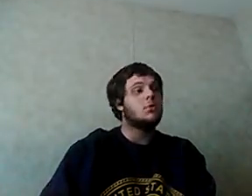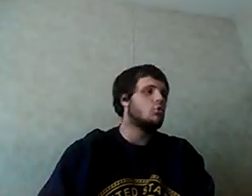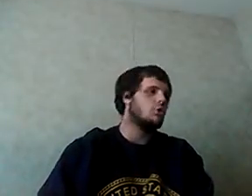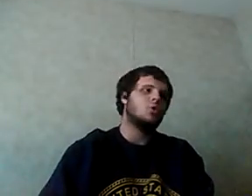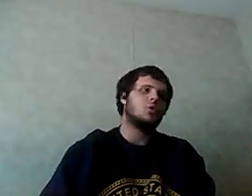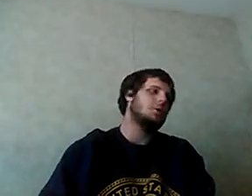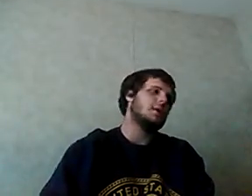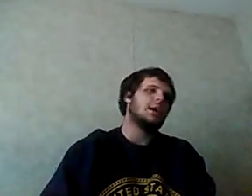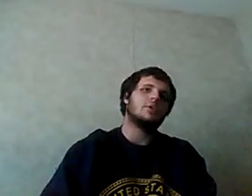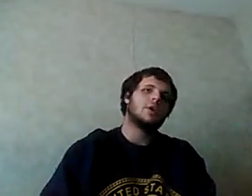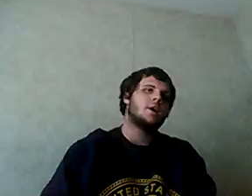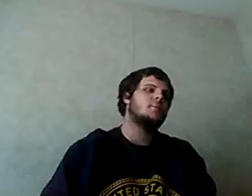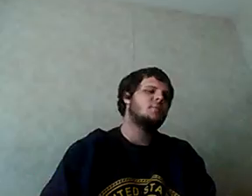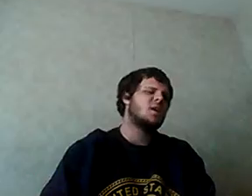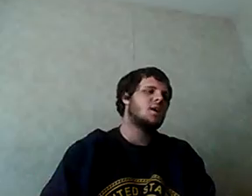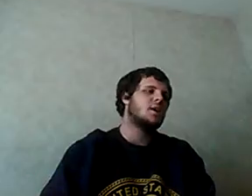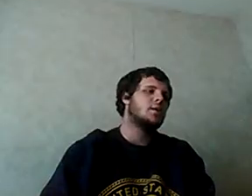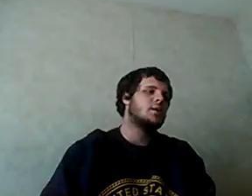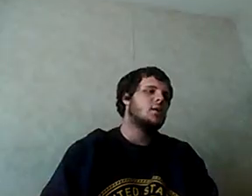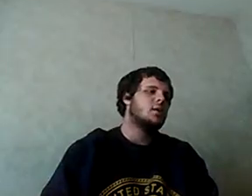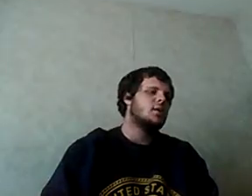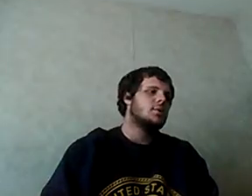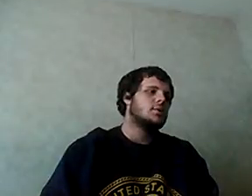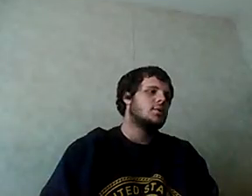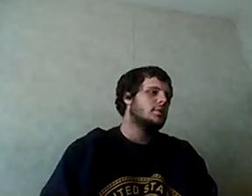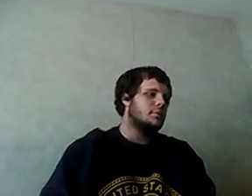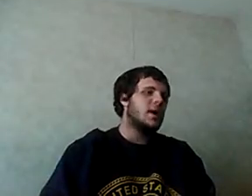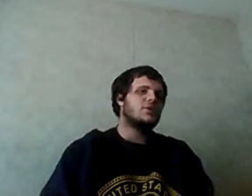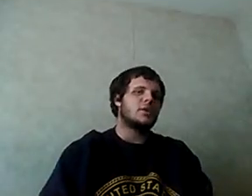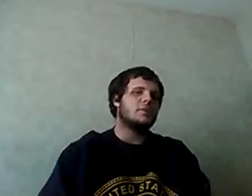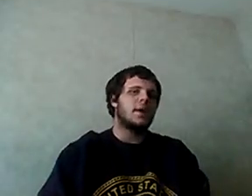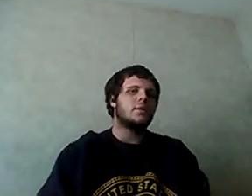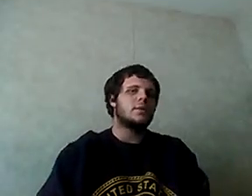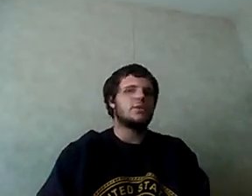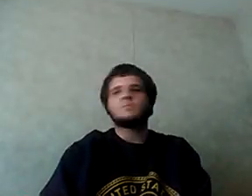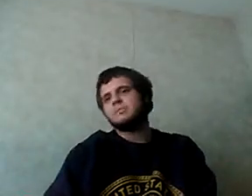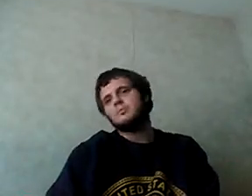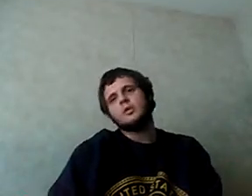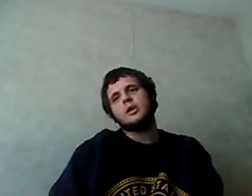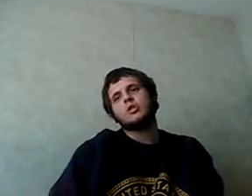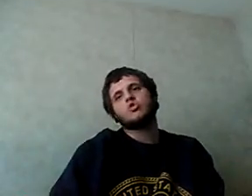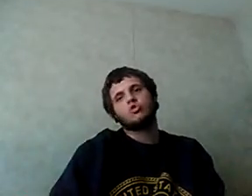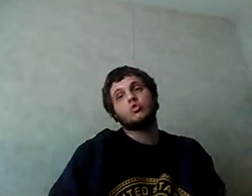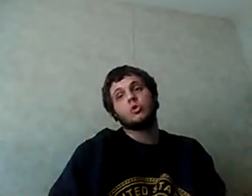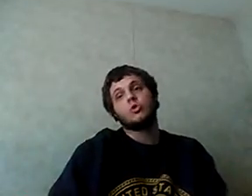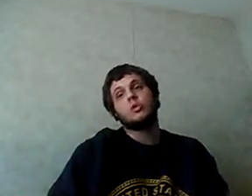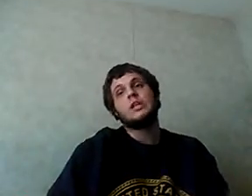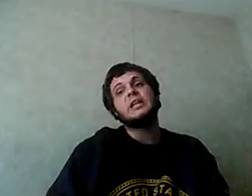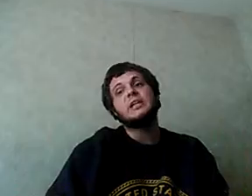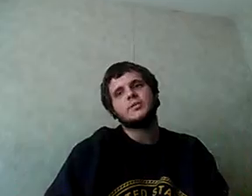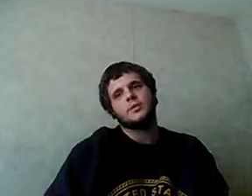full rune and PK with that, but the bad thing about it is people can hit through rune